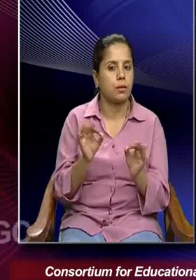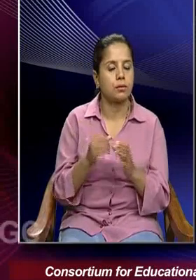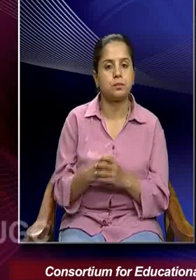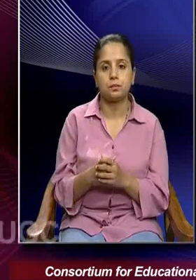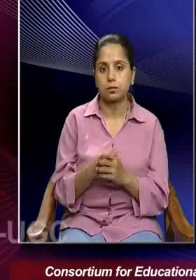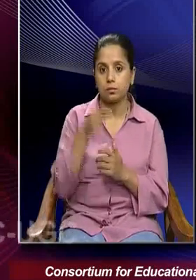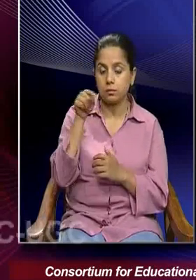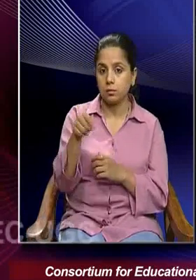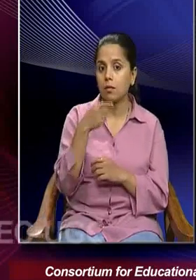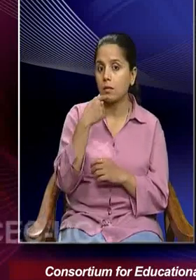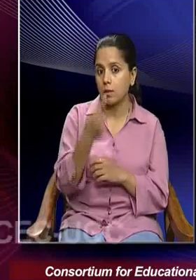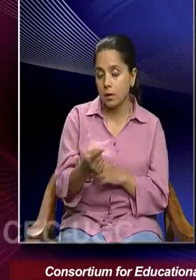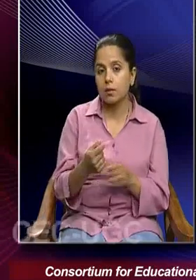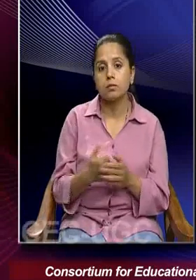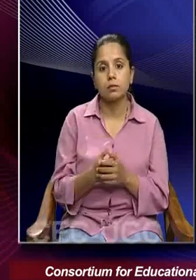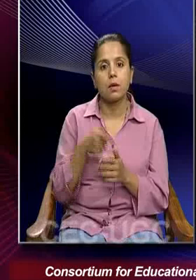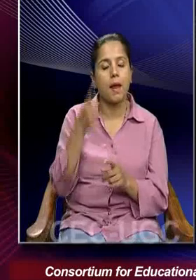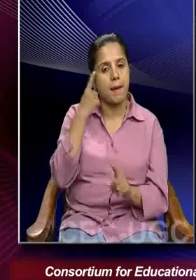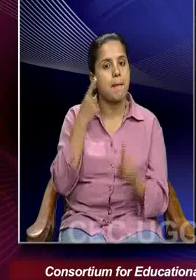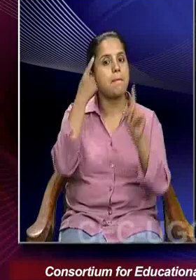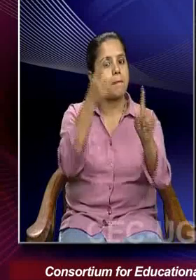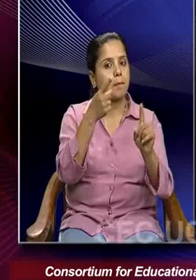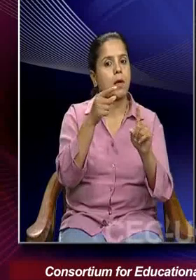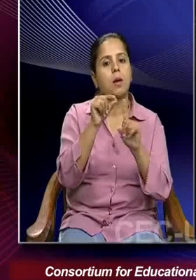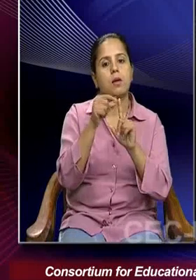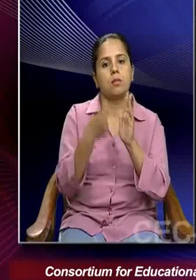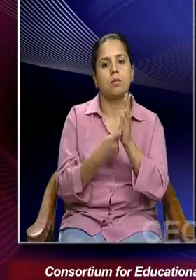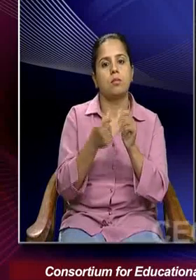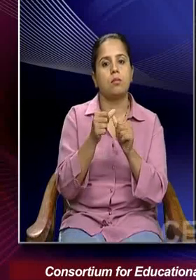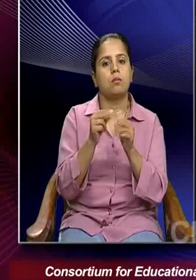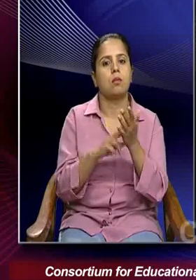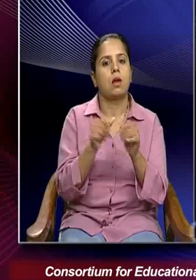So that is the aim of pranayama.